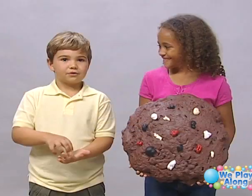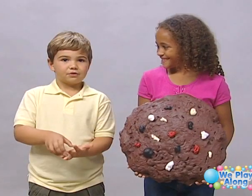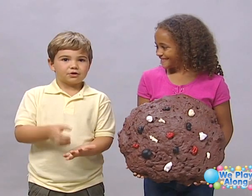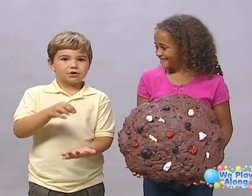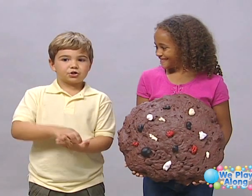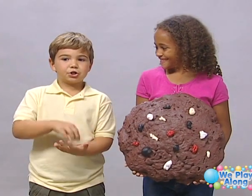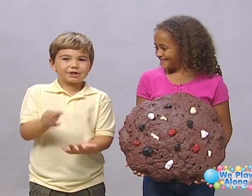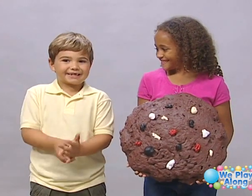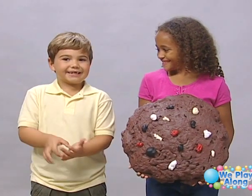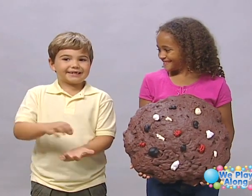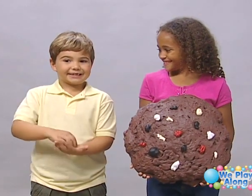We Cookies